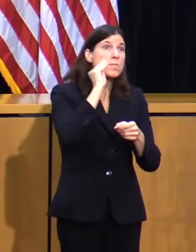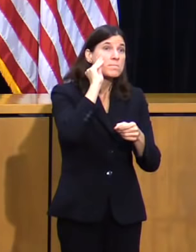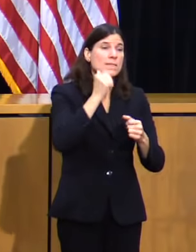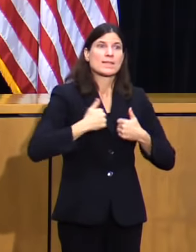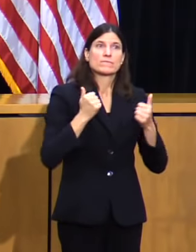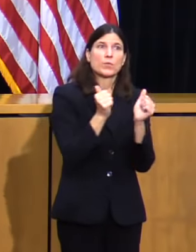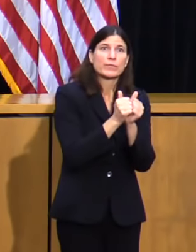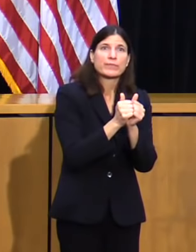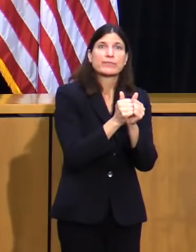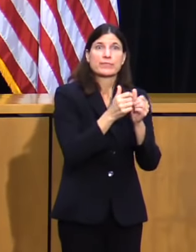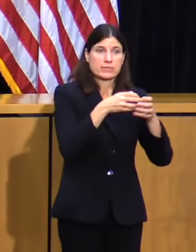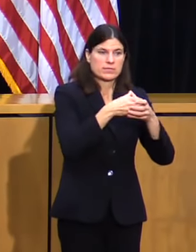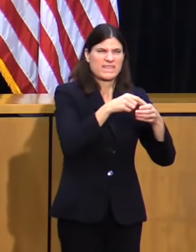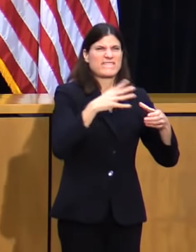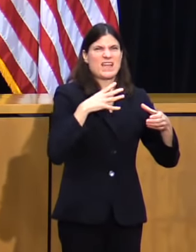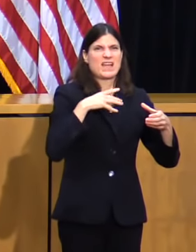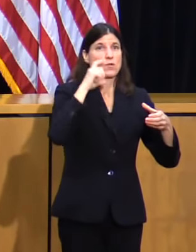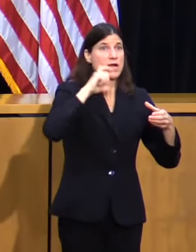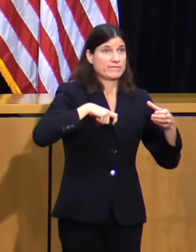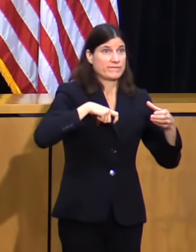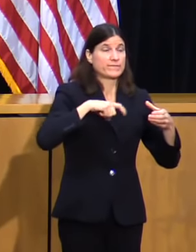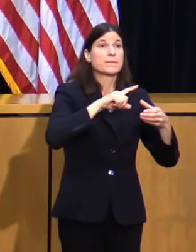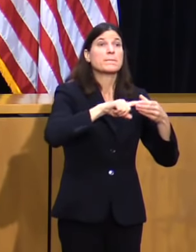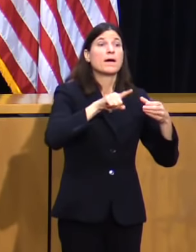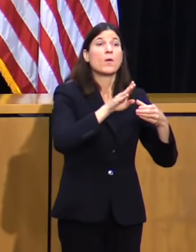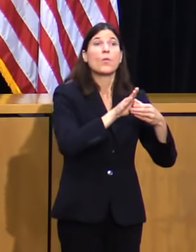people's social circles and this